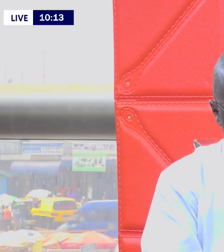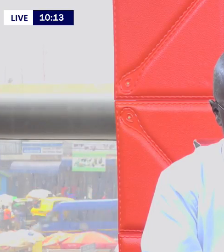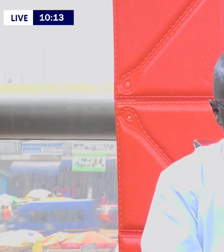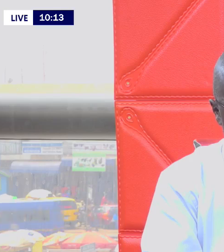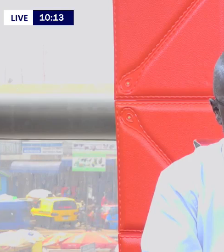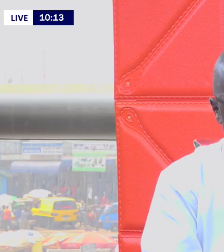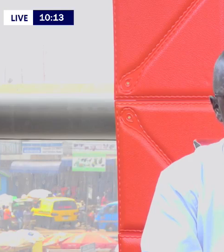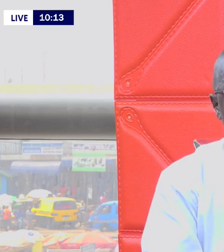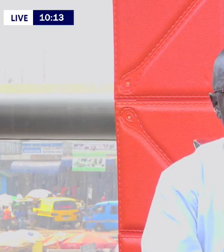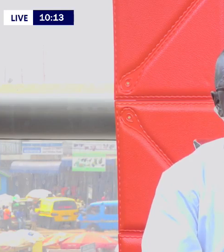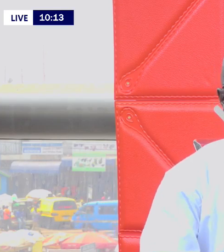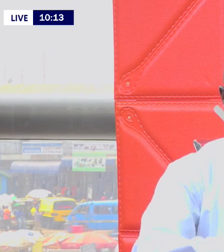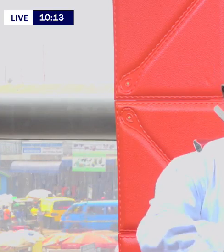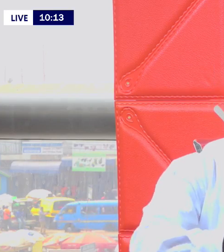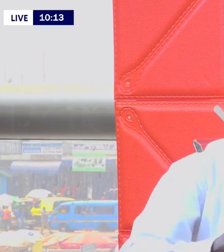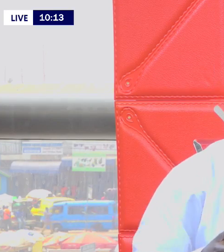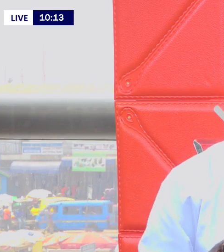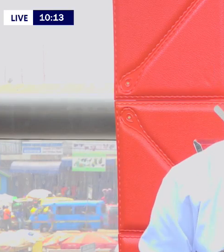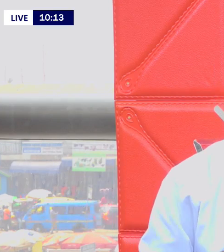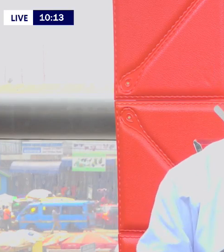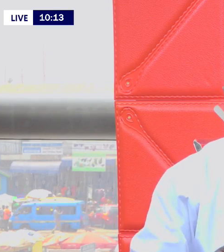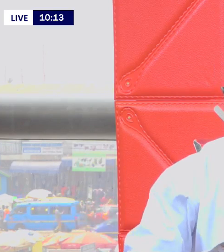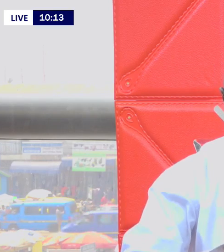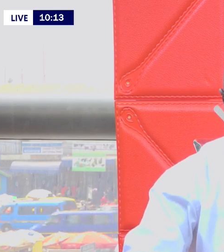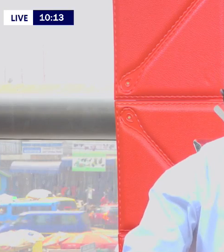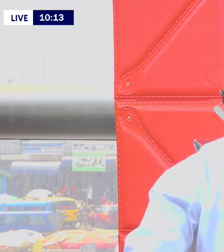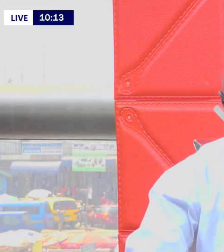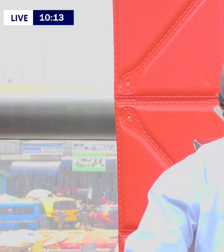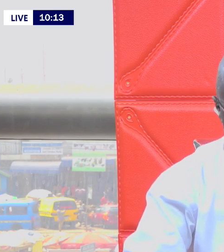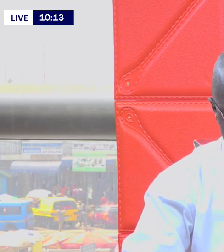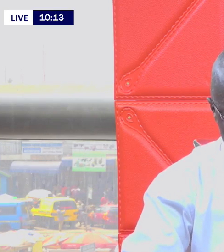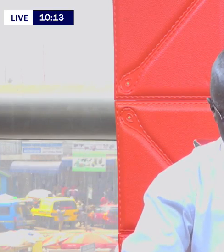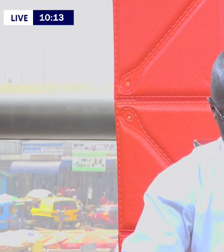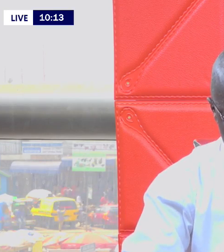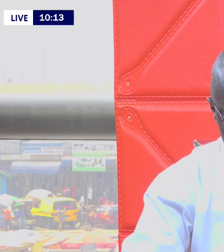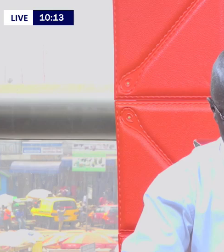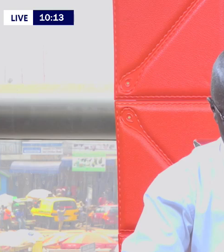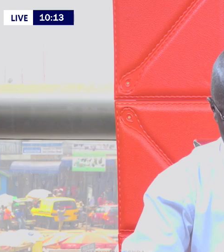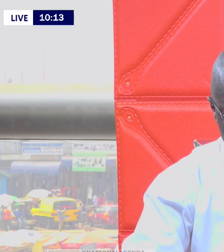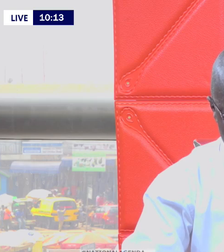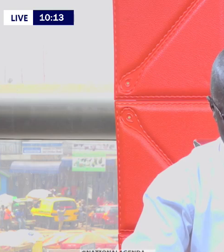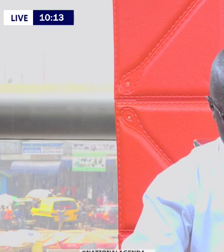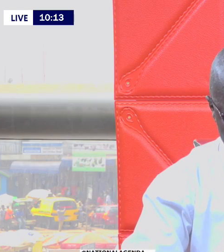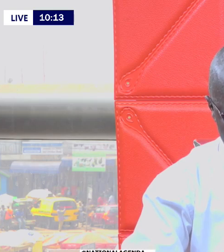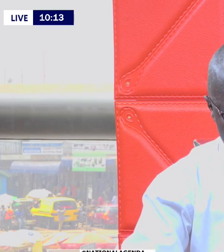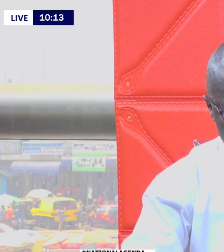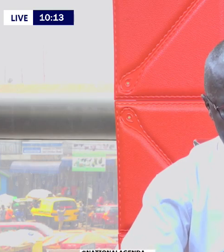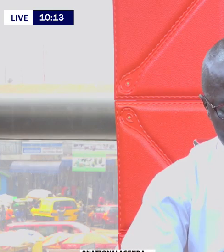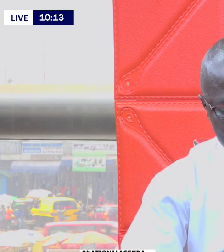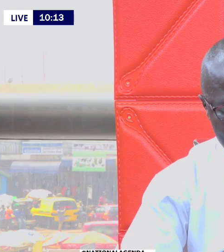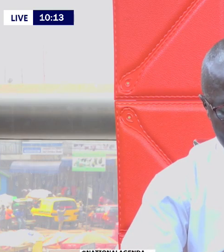de amami a few of your messages a number of messages were high e be kind nyina e de amam and this one says bosheba